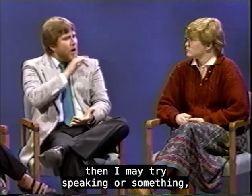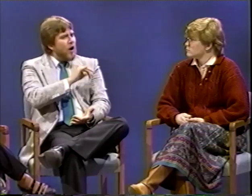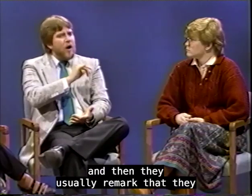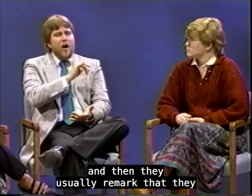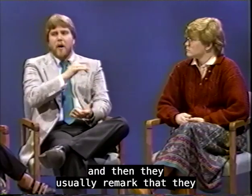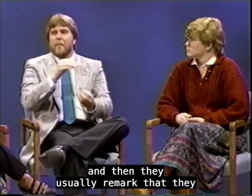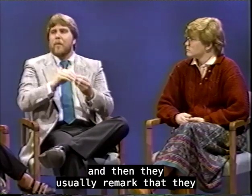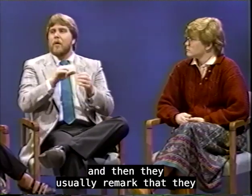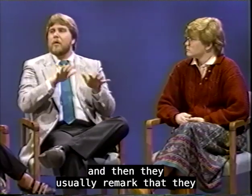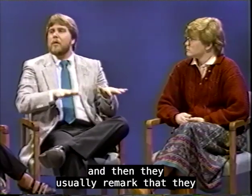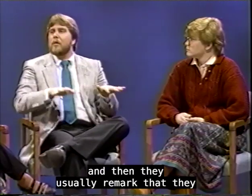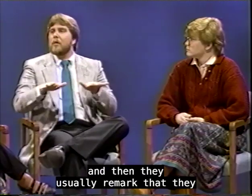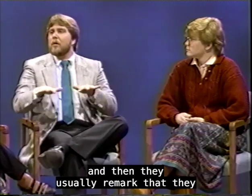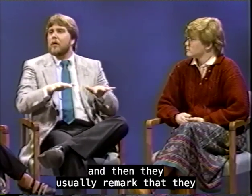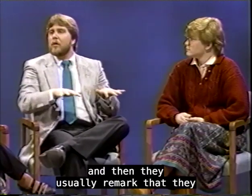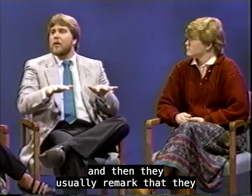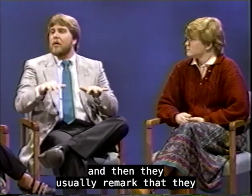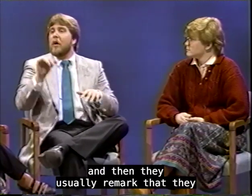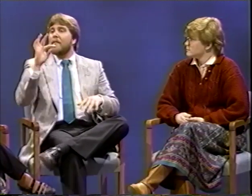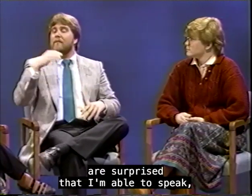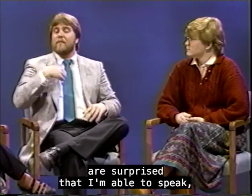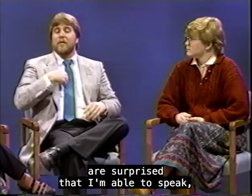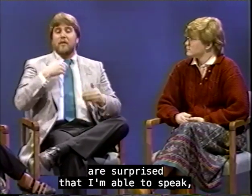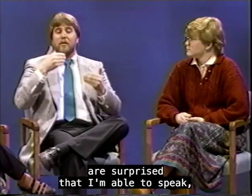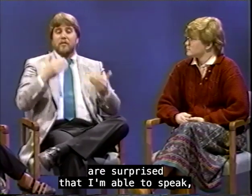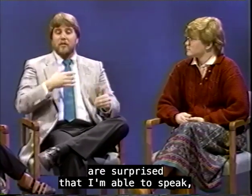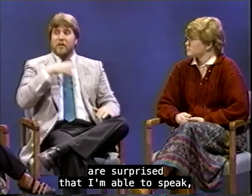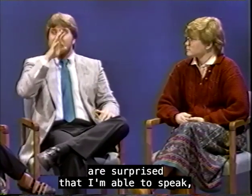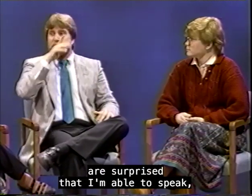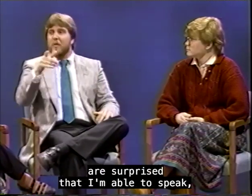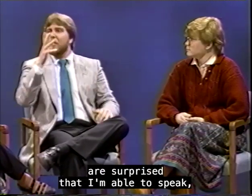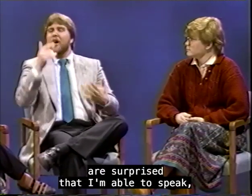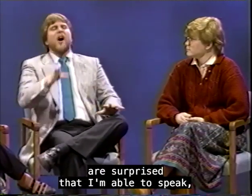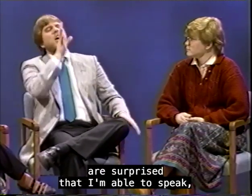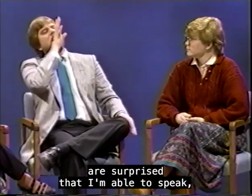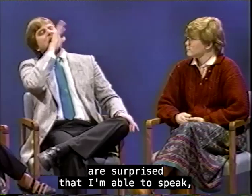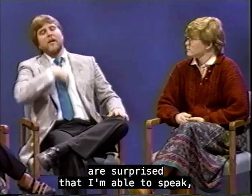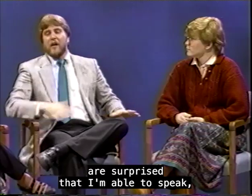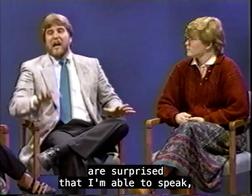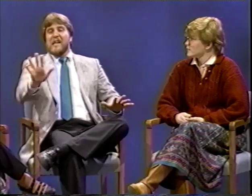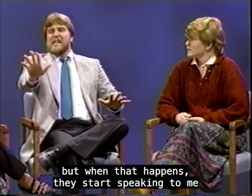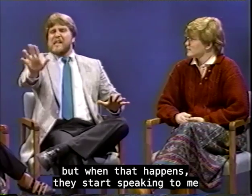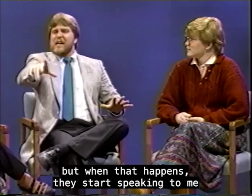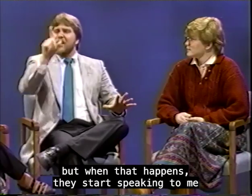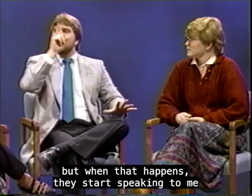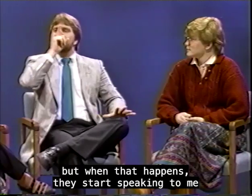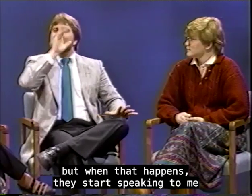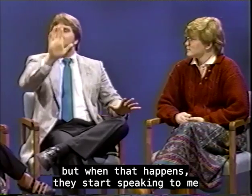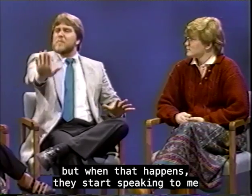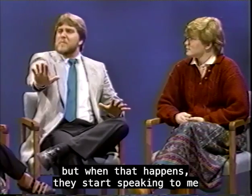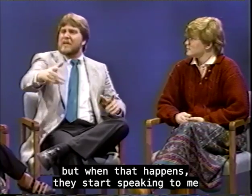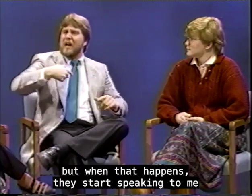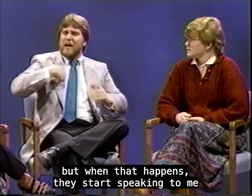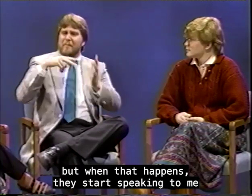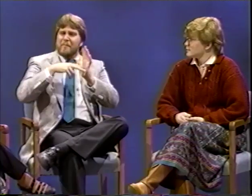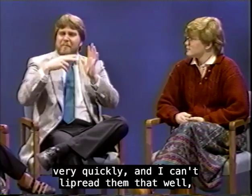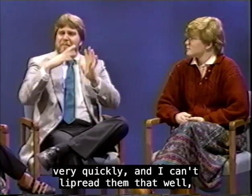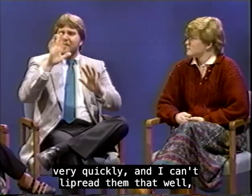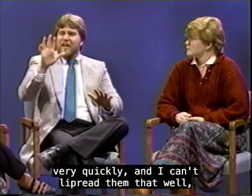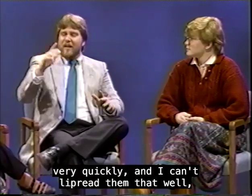something. And then they usually remark that they are surprised that I'm able to speak. But when that happens, they start speaking to me very quickly,